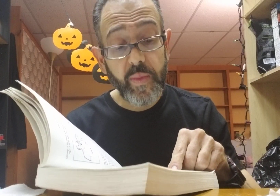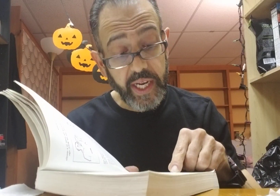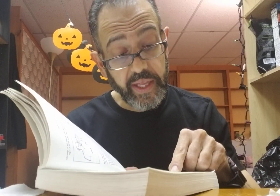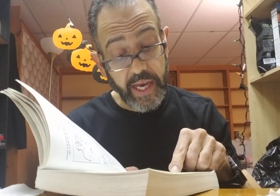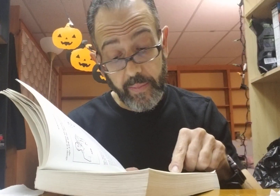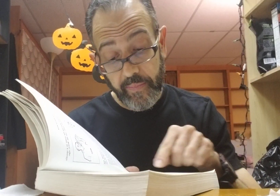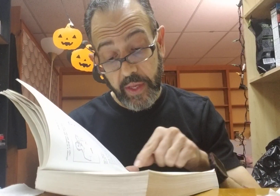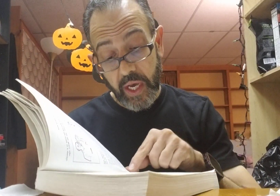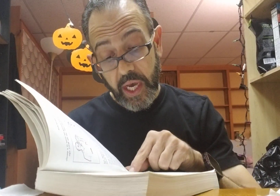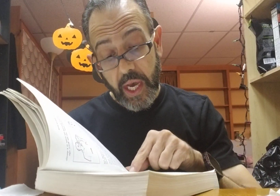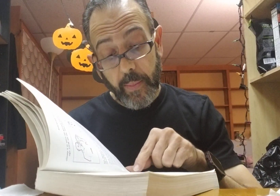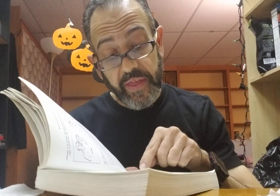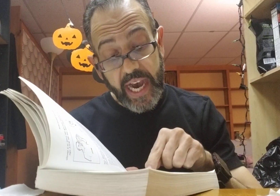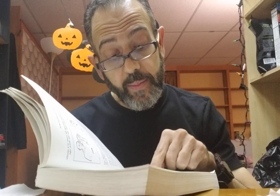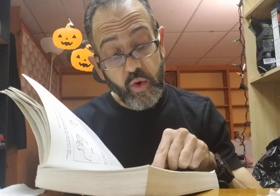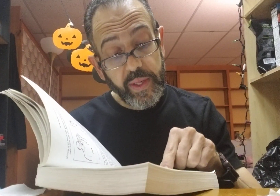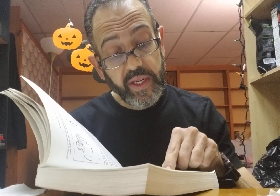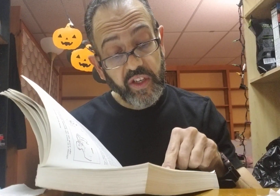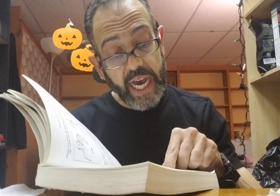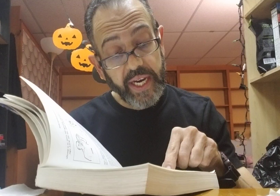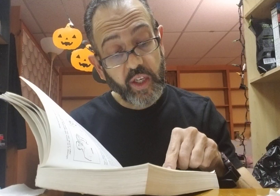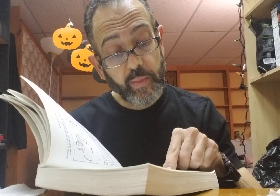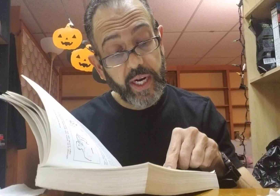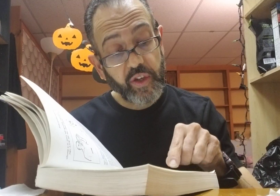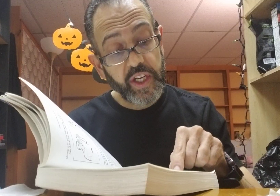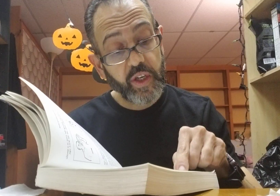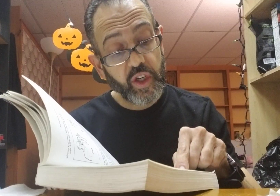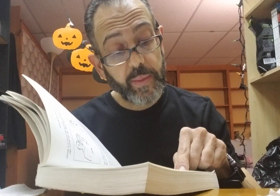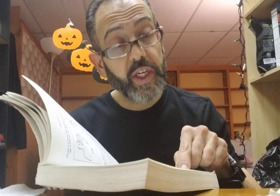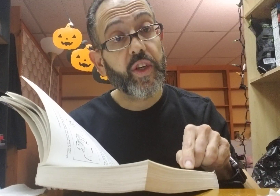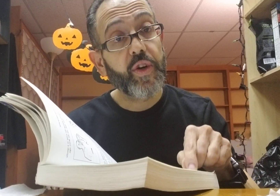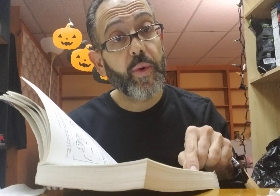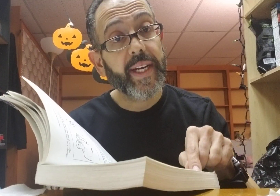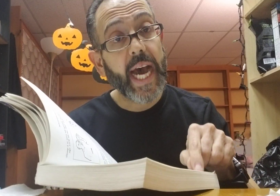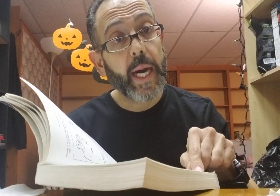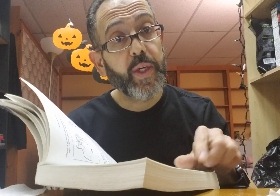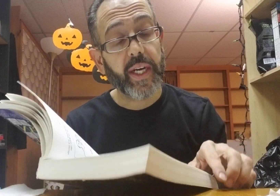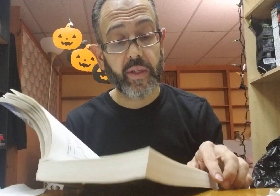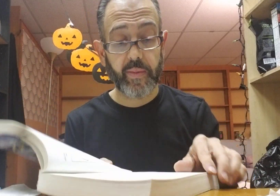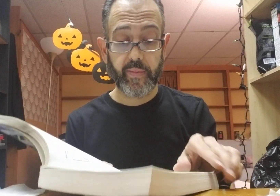in them, but that movement does not express either subject or direct object.